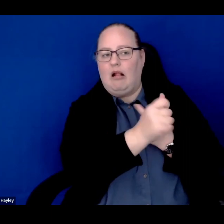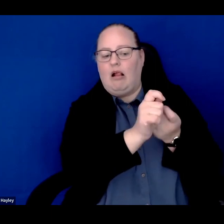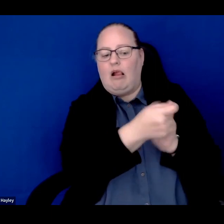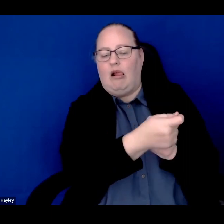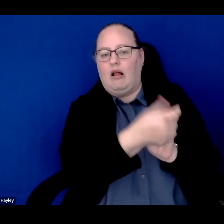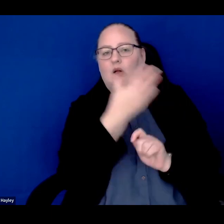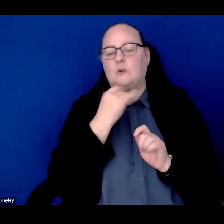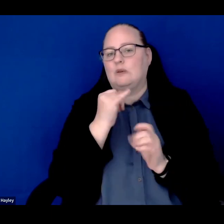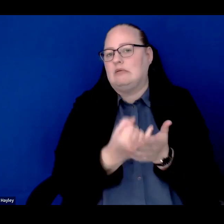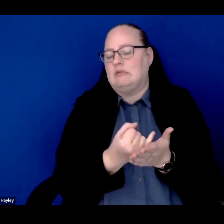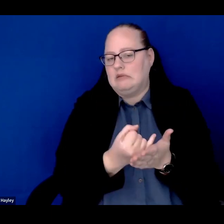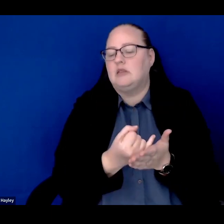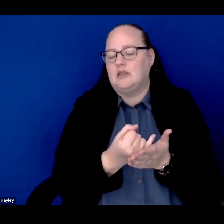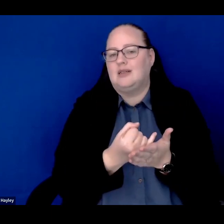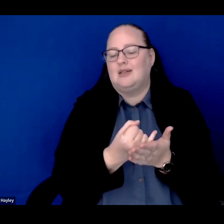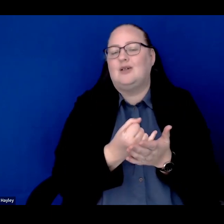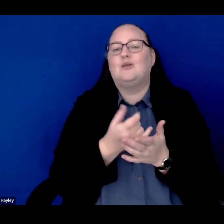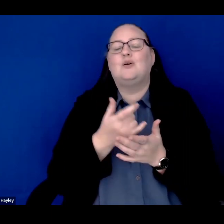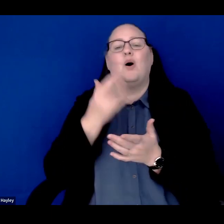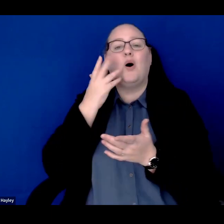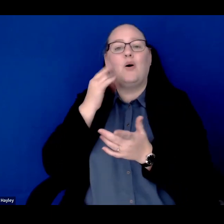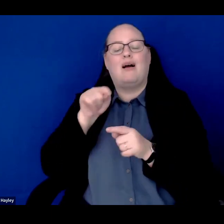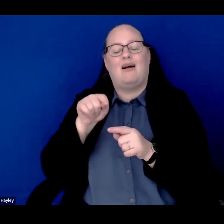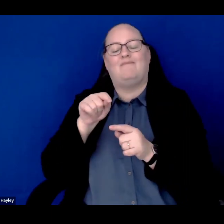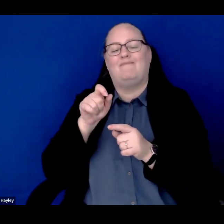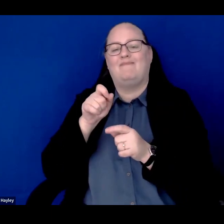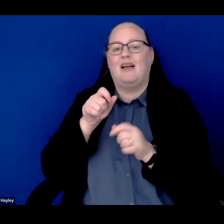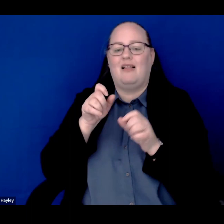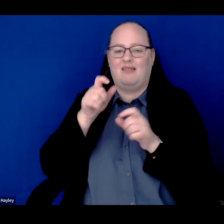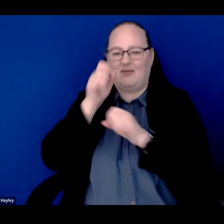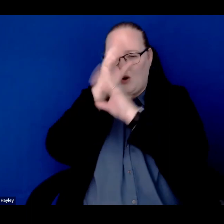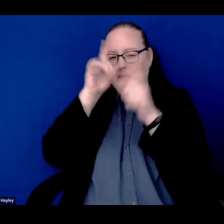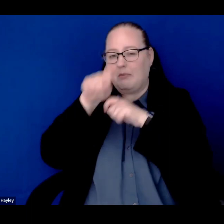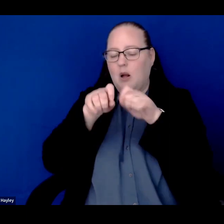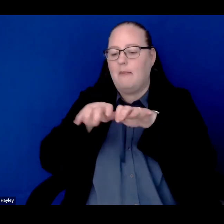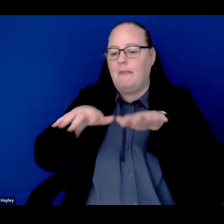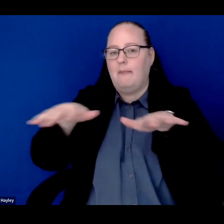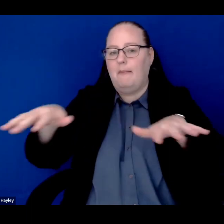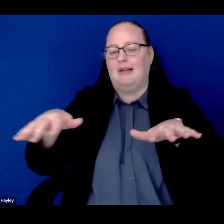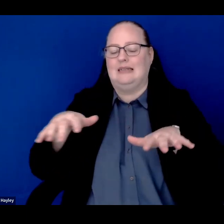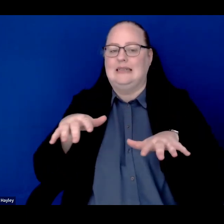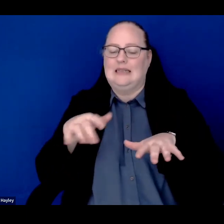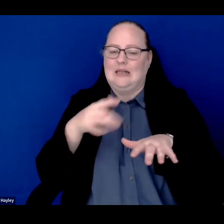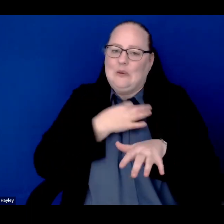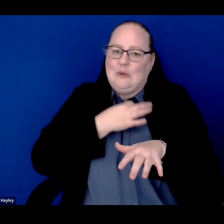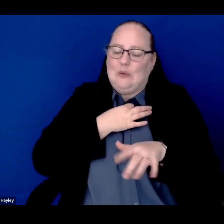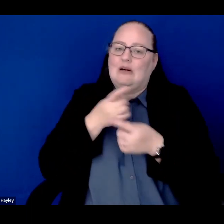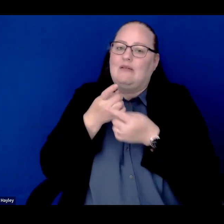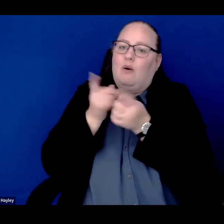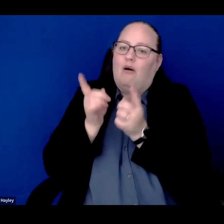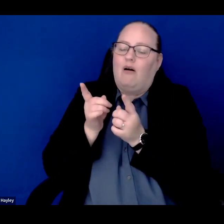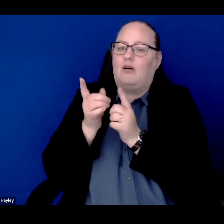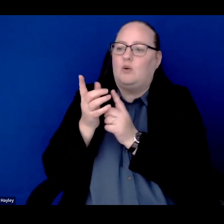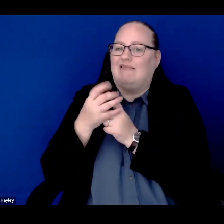in popularity, I think it increases that risk that they get captured or co-opted by powerful interests that are entrenched in the growth-based